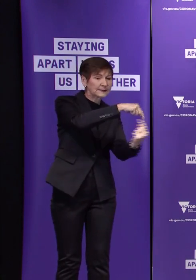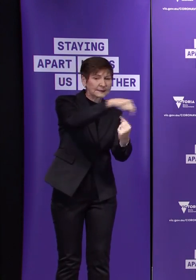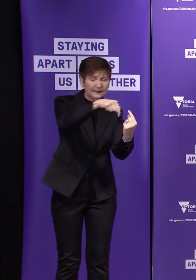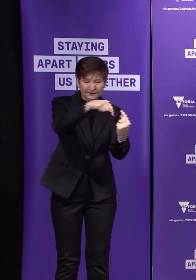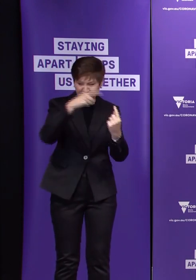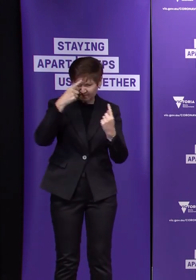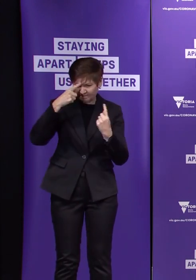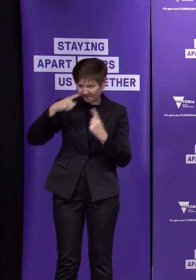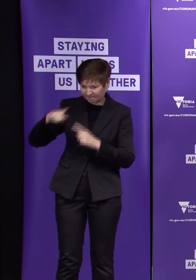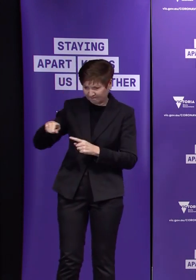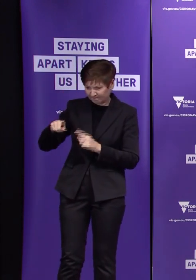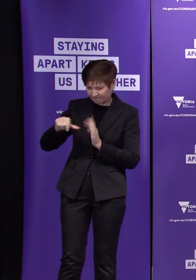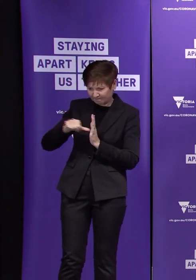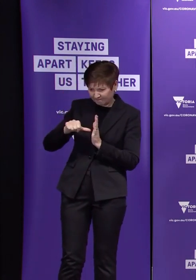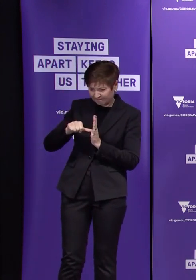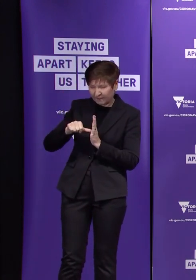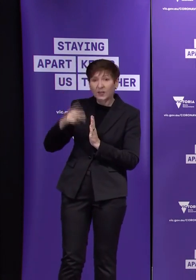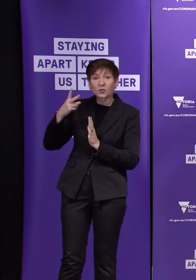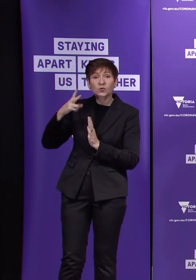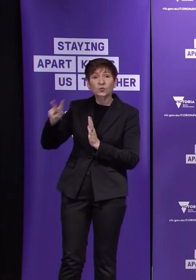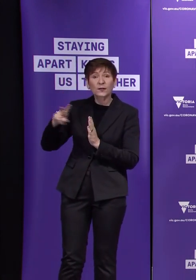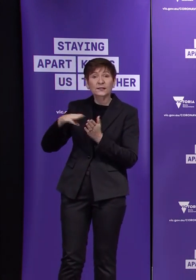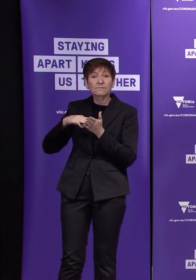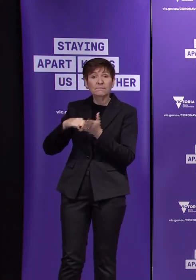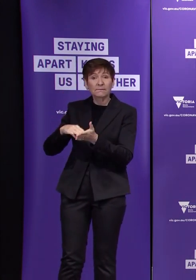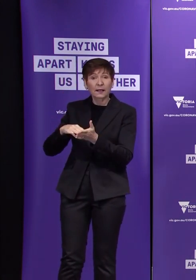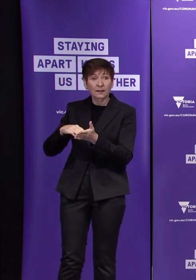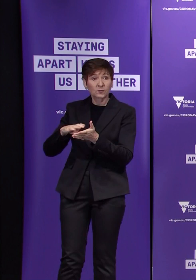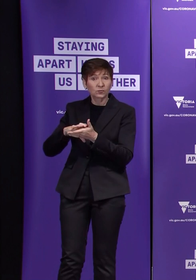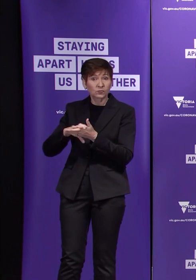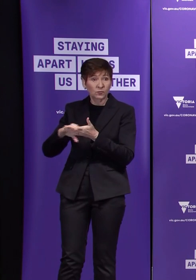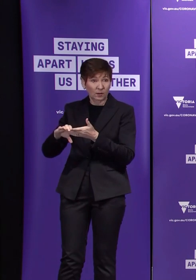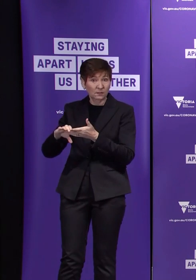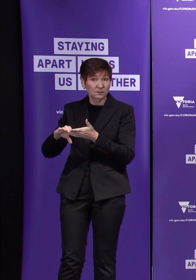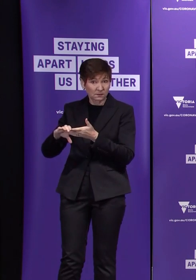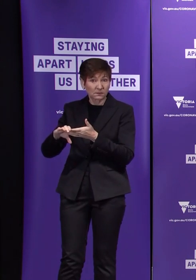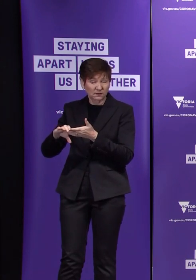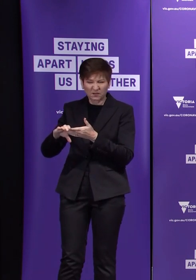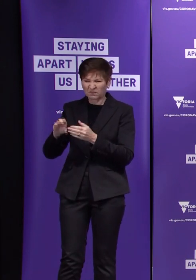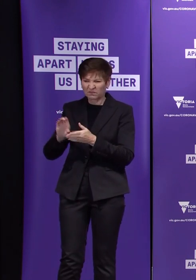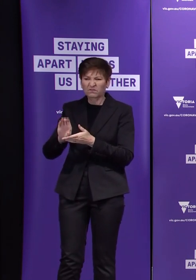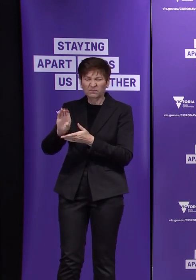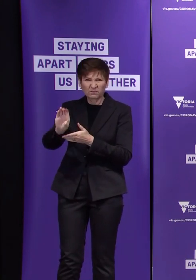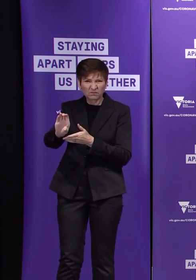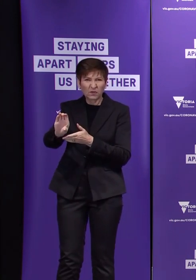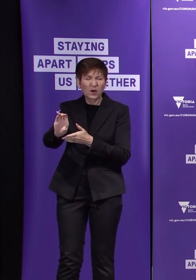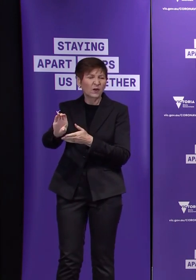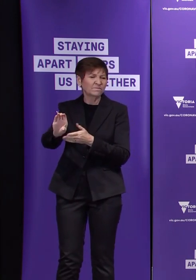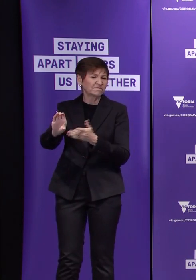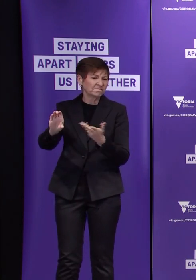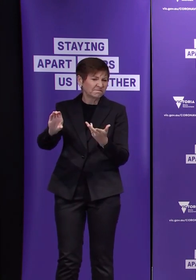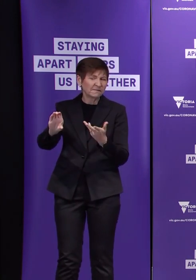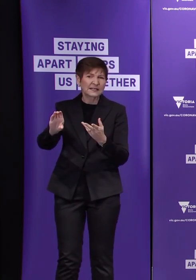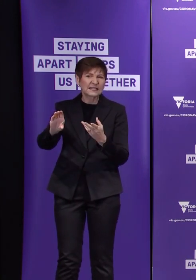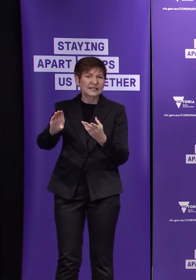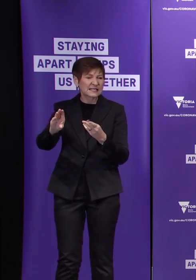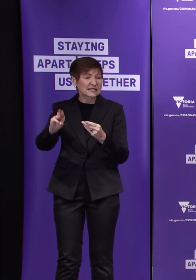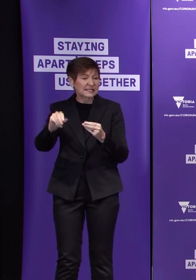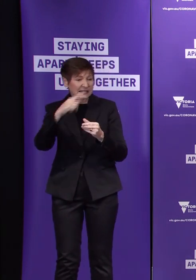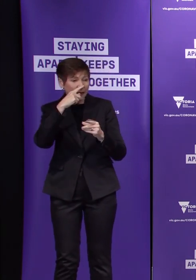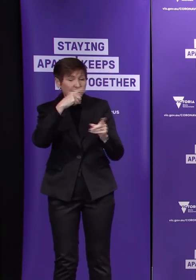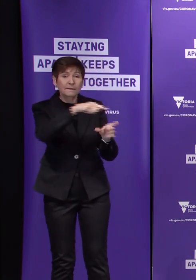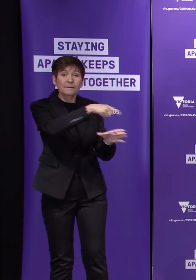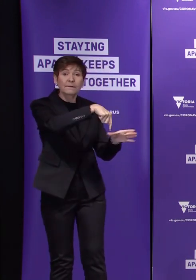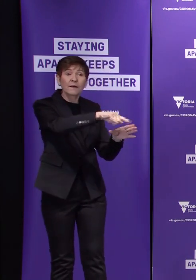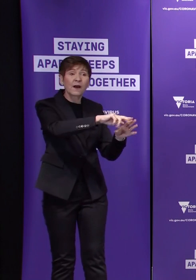$20 million that we originally allocated to short-term accommodation options for those fleeing family violence